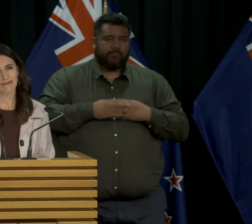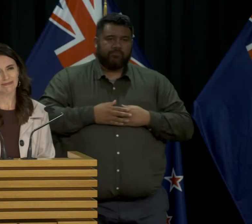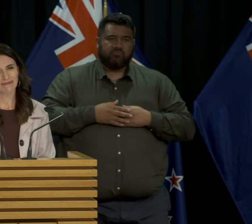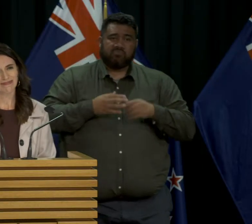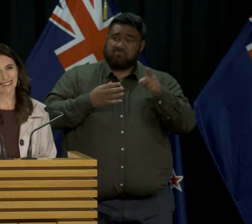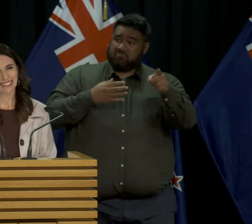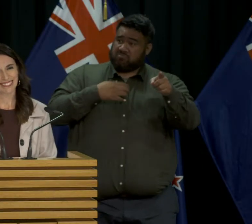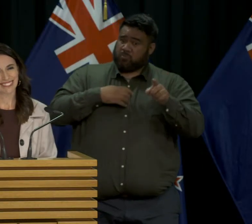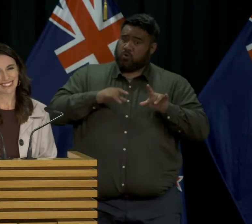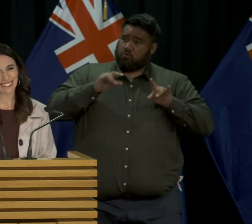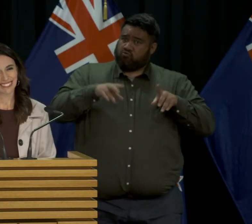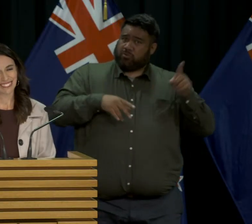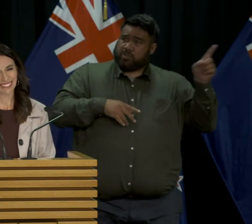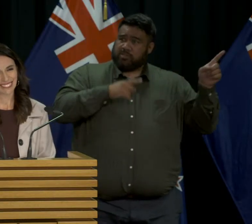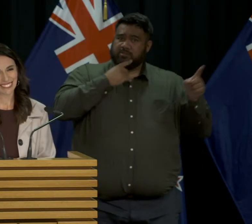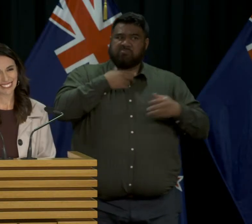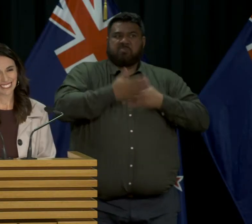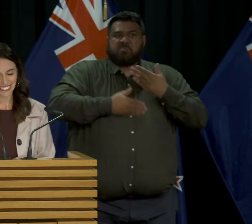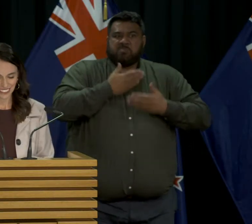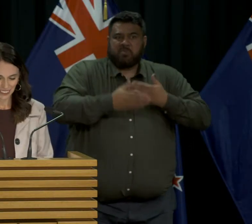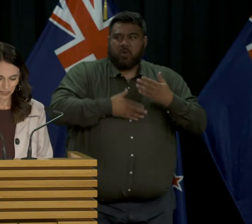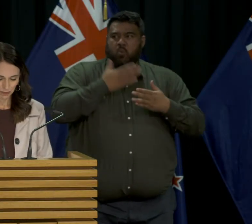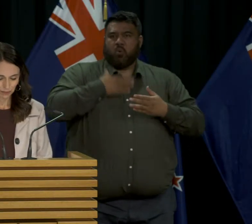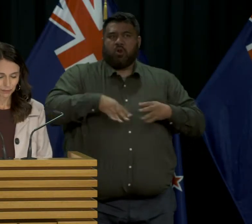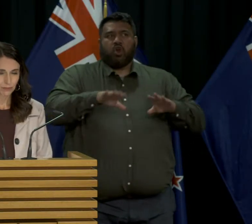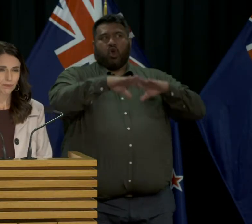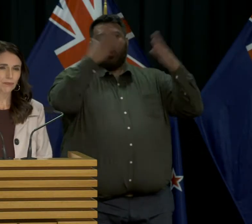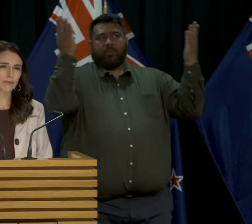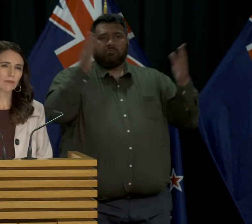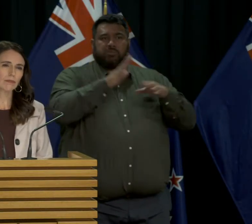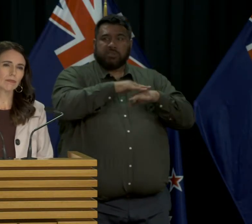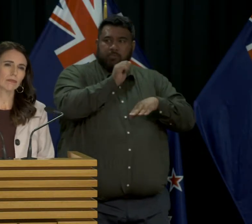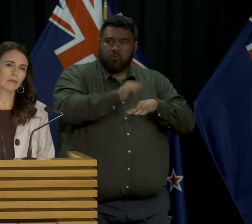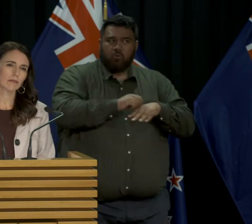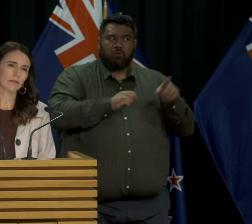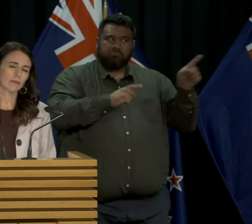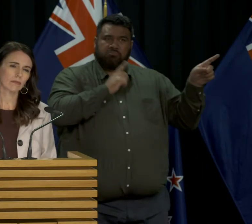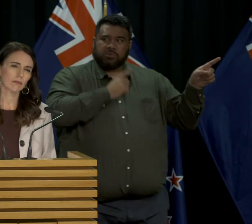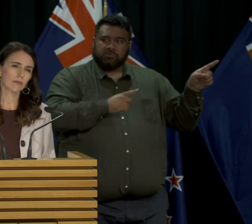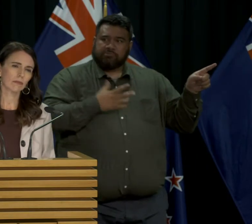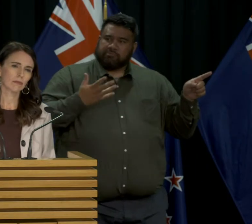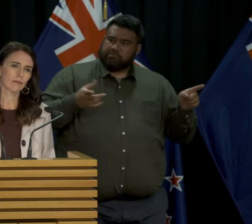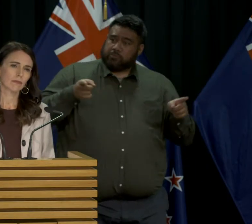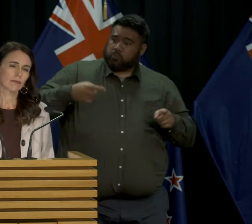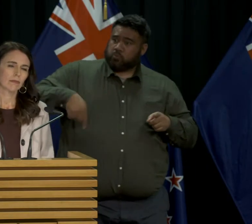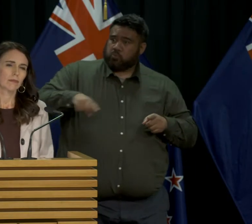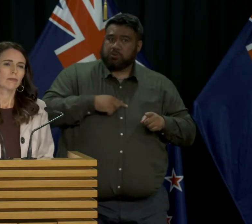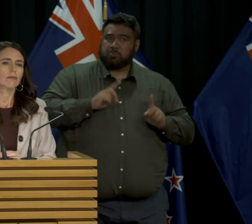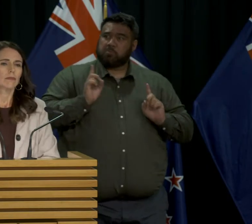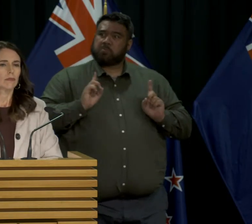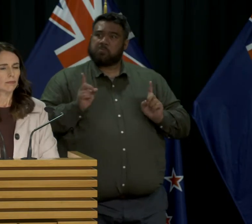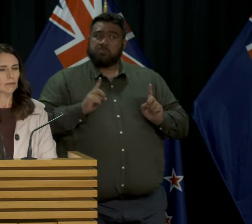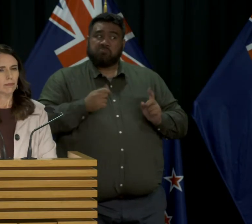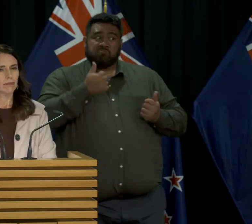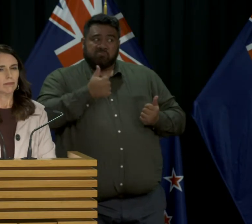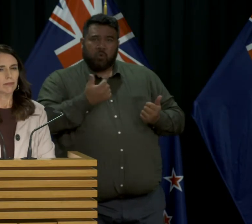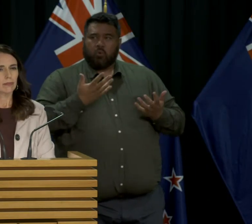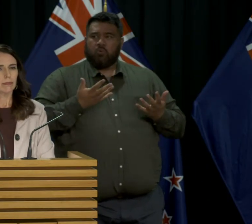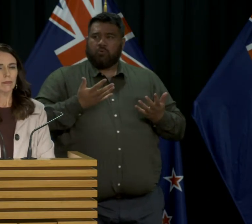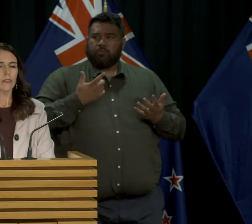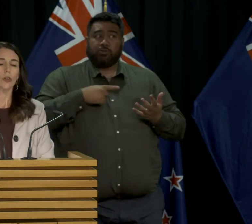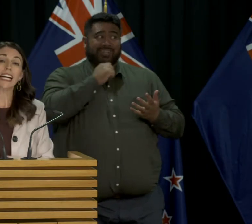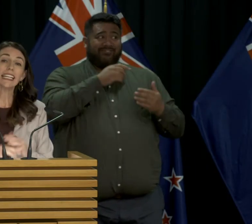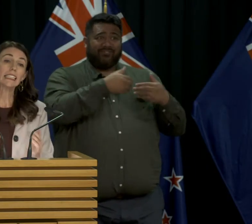pushing full steam ahead with this idea of opening bubble with Singapore as well. What will be our response to that, because that effectively widens